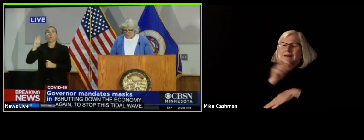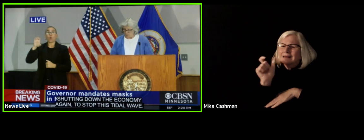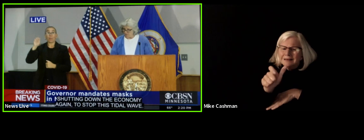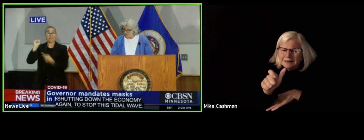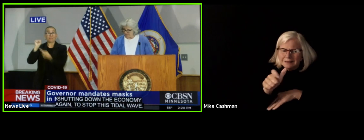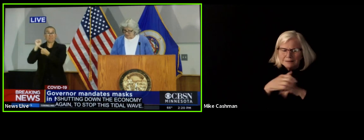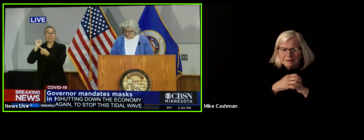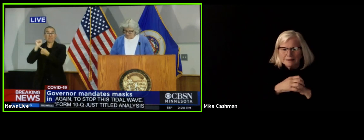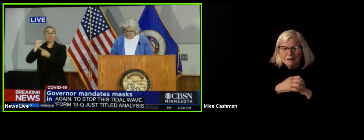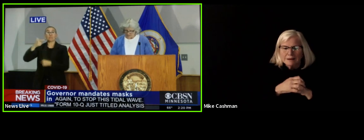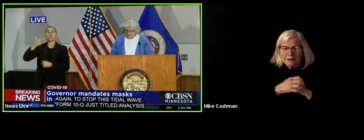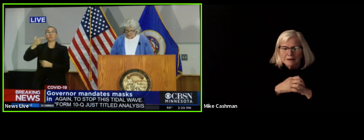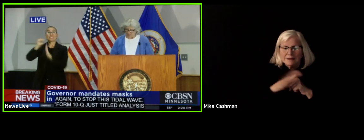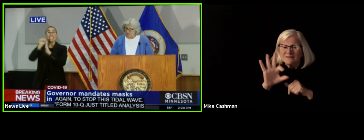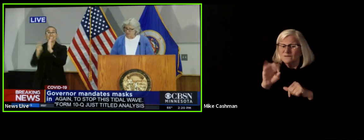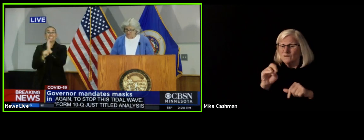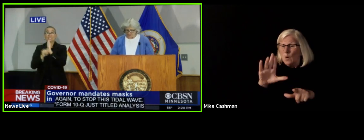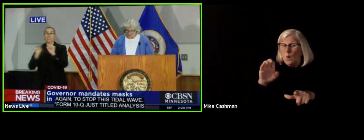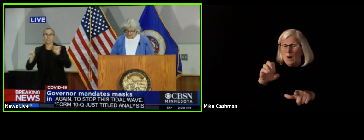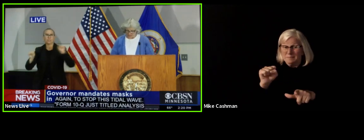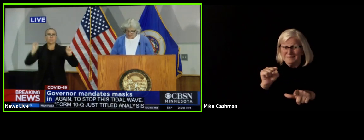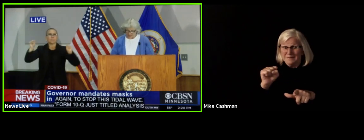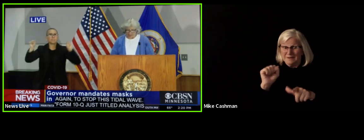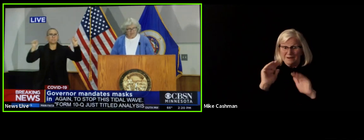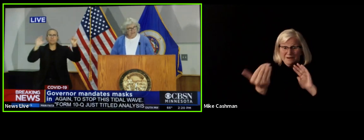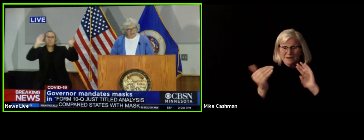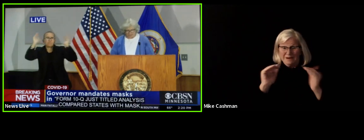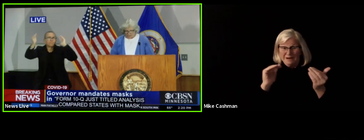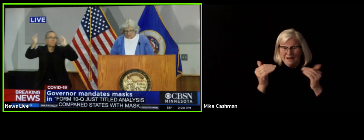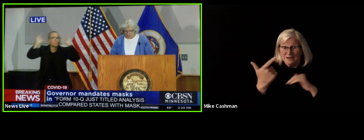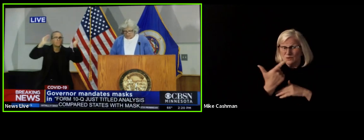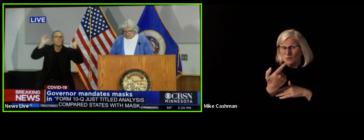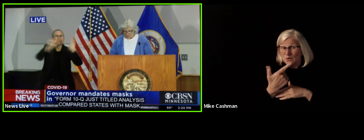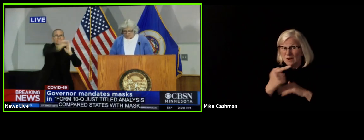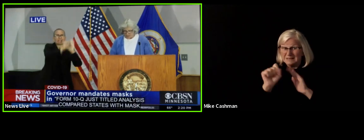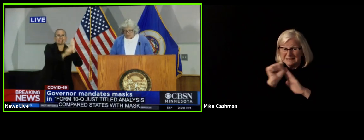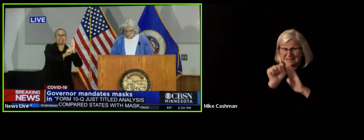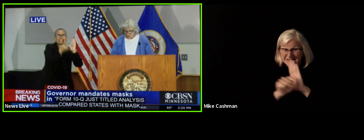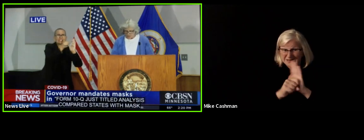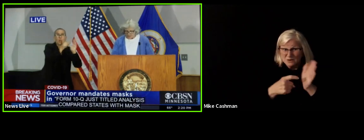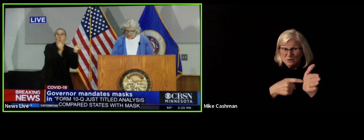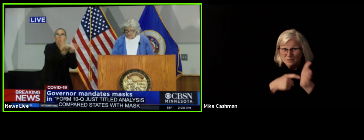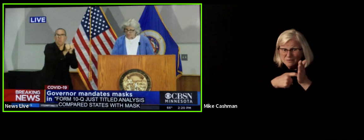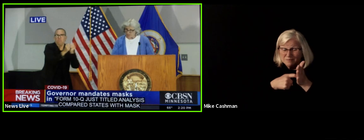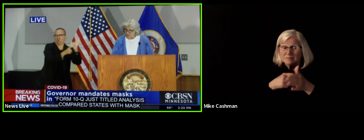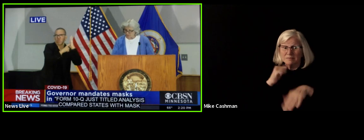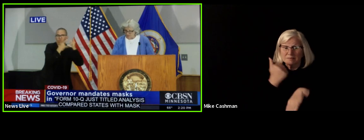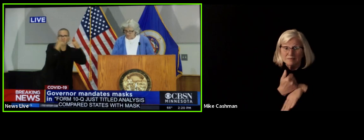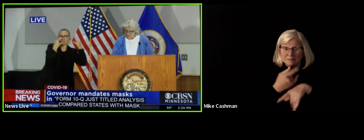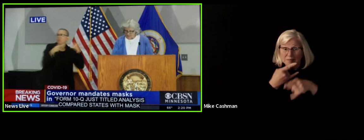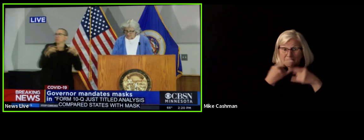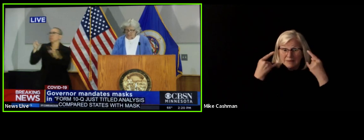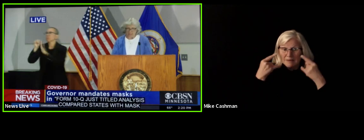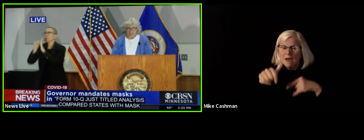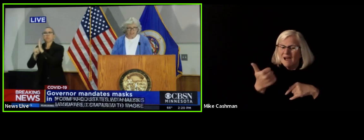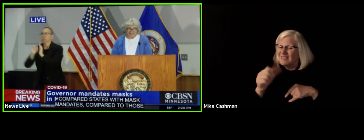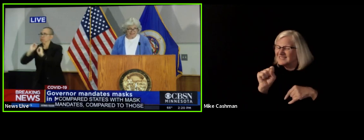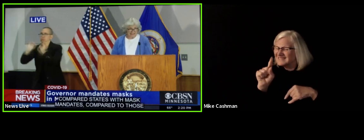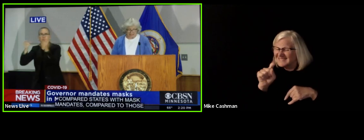a form of mandatory mask policy with those that did not. The average increase in new COVID cases over the previous